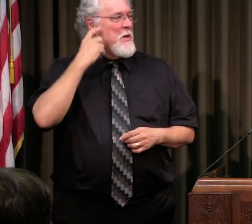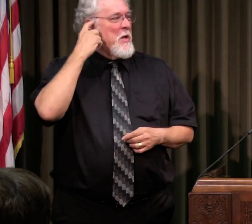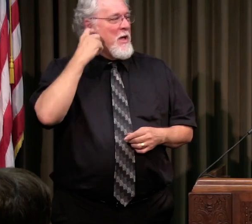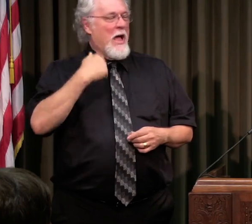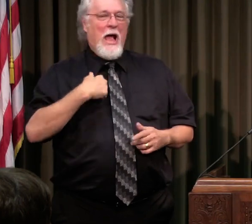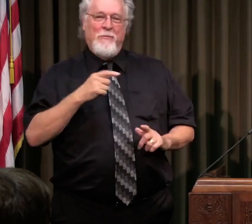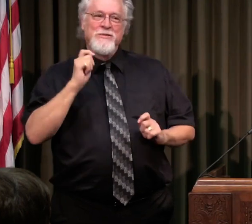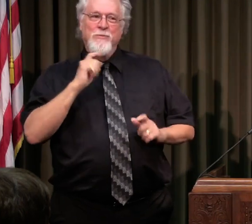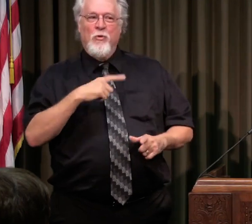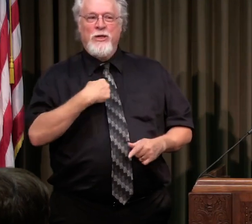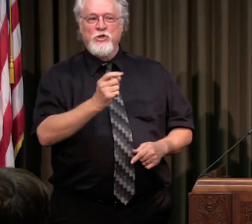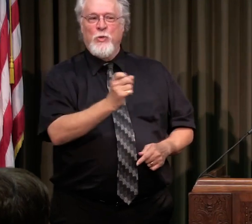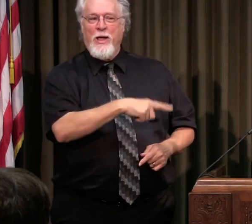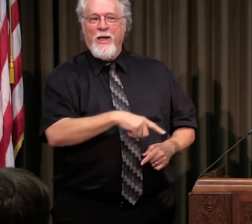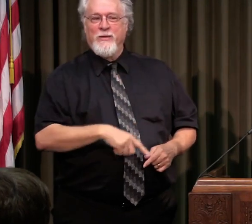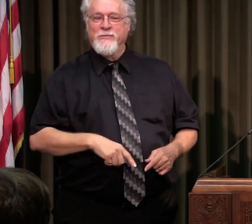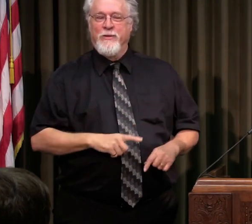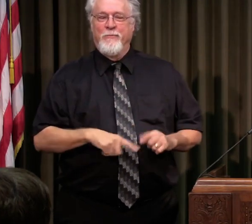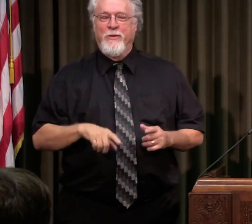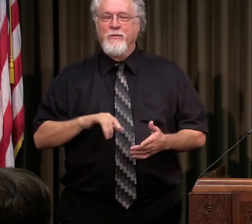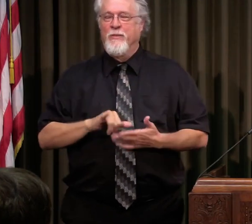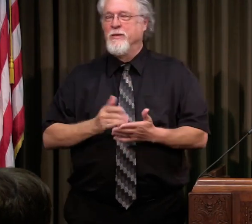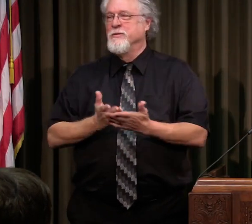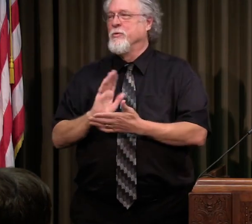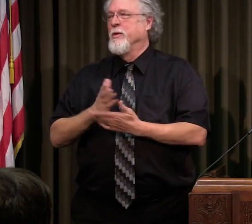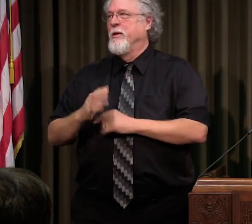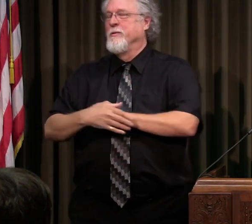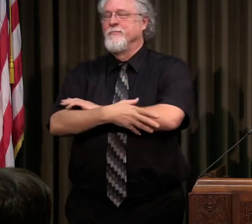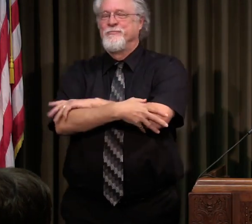little surprised you would ask the question, but that's okay.